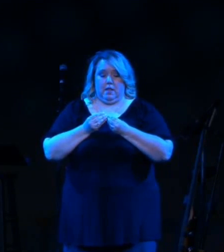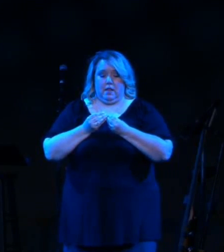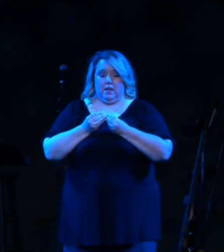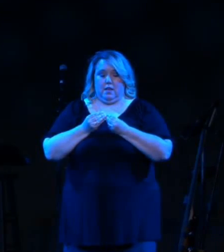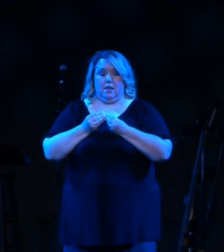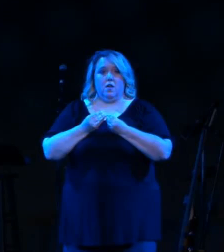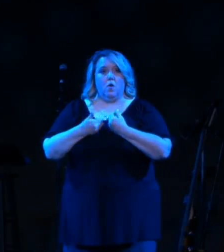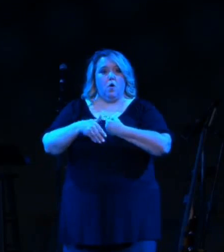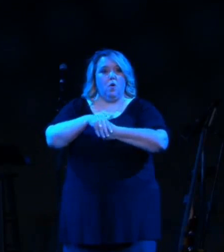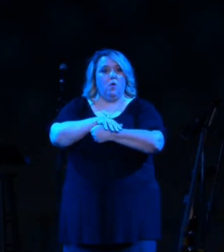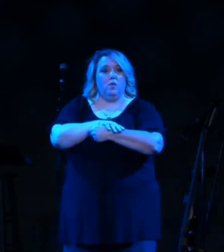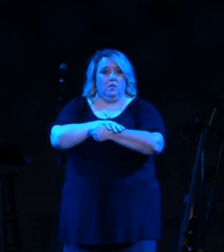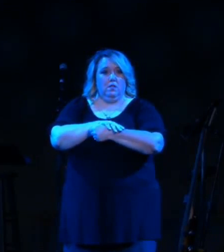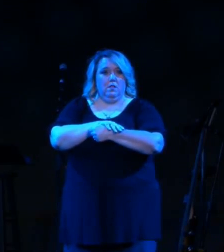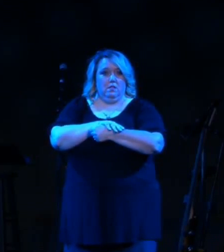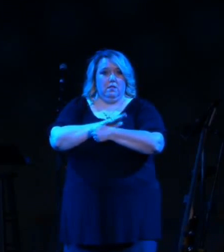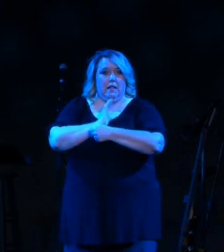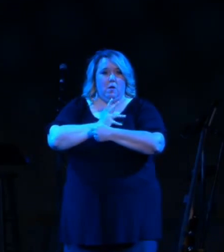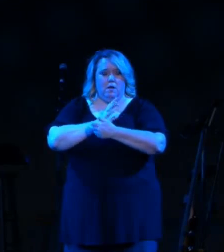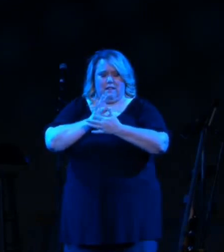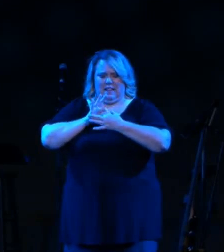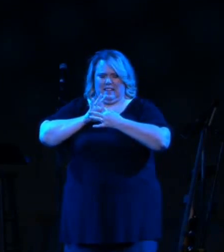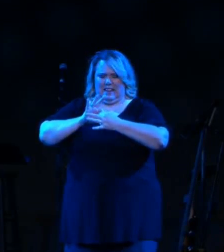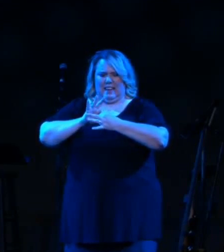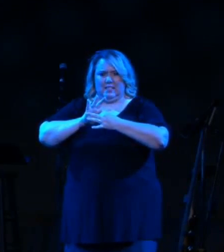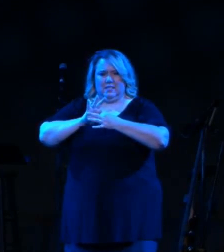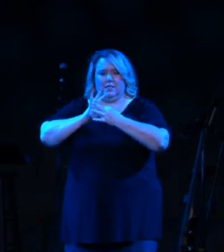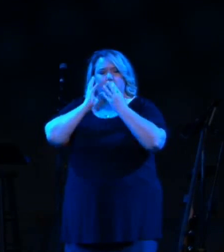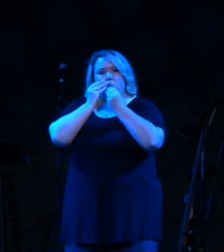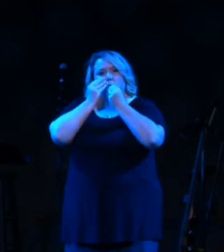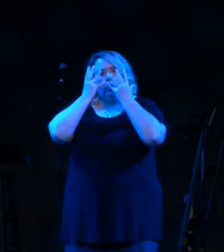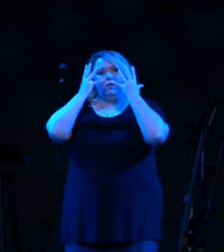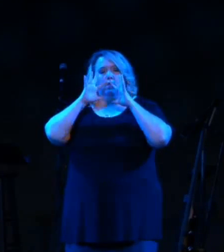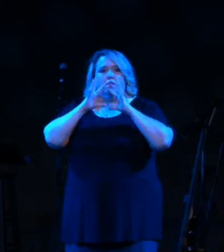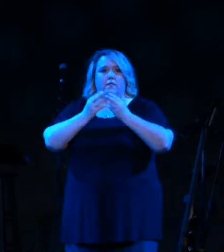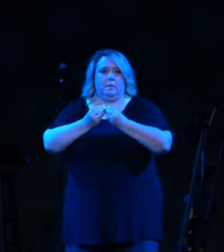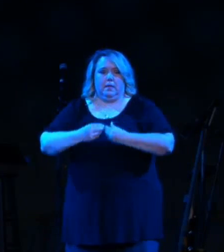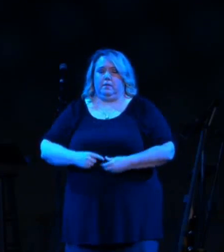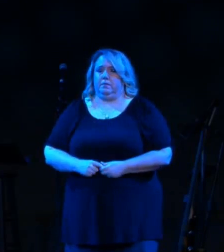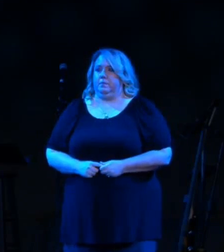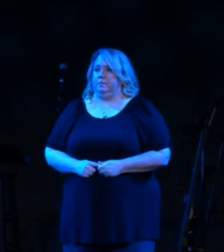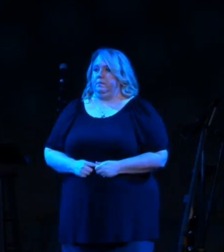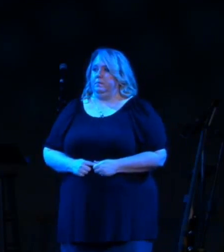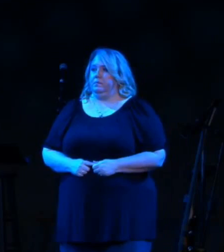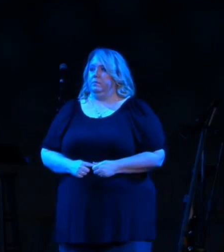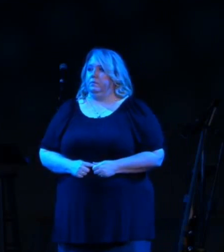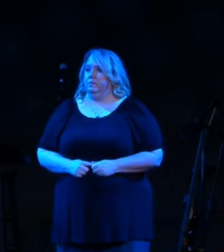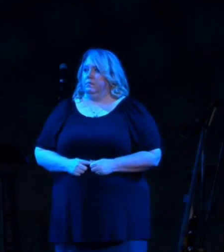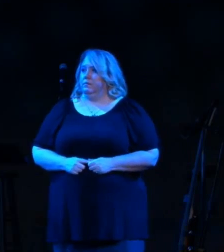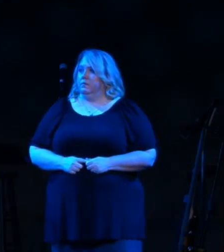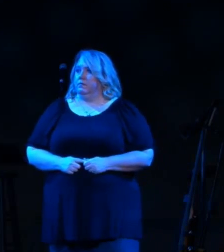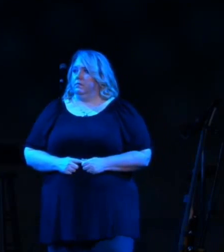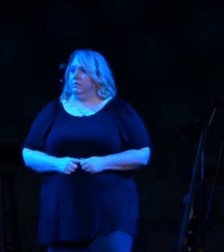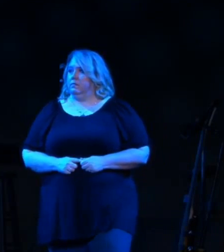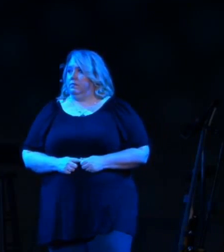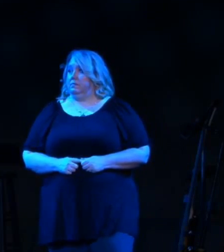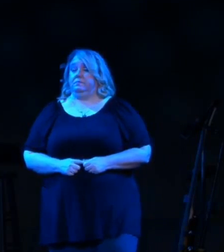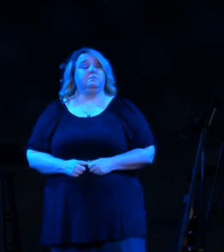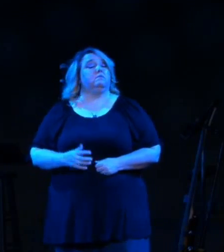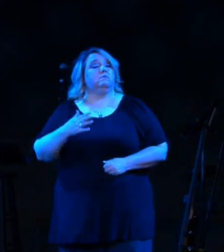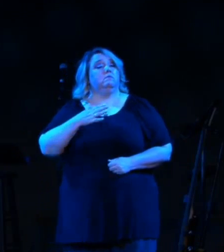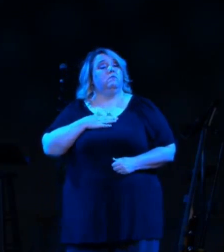whole, our connectional, beautiful family. I can tell you from my time as a local